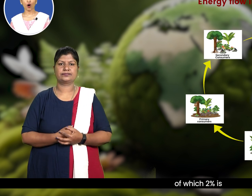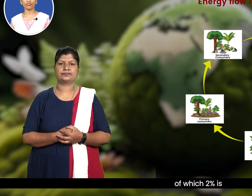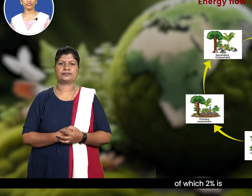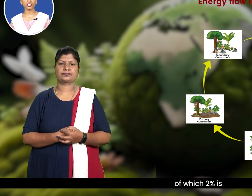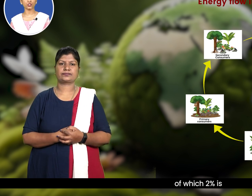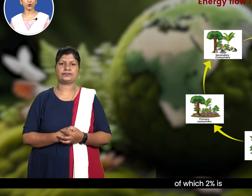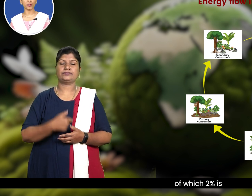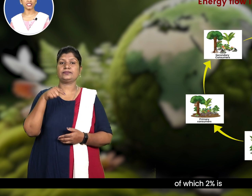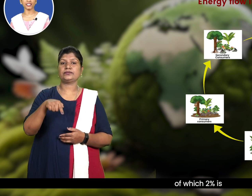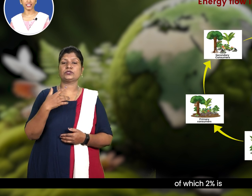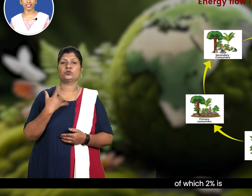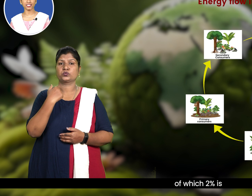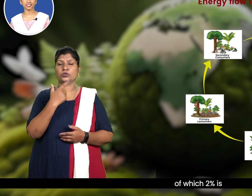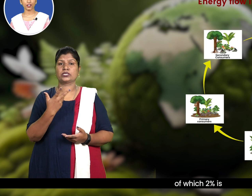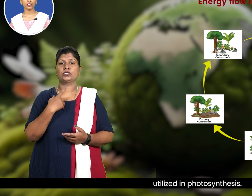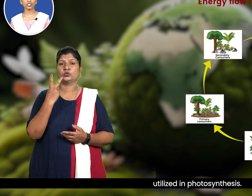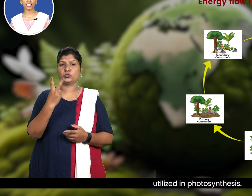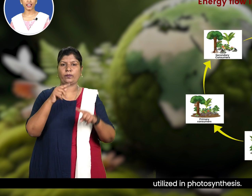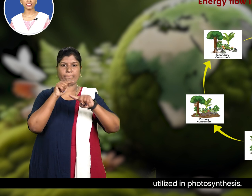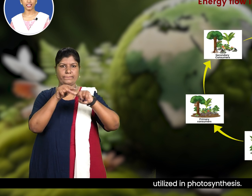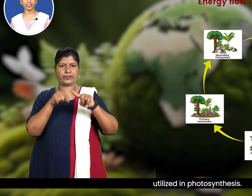of which 2% is utilized in